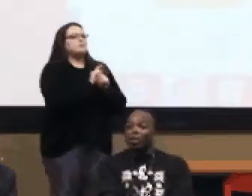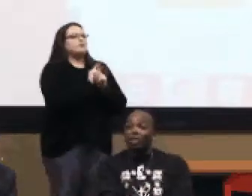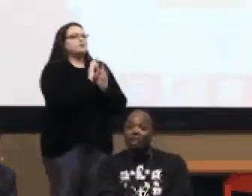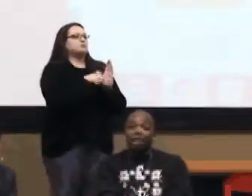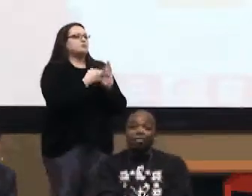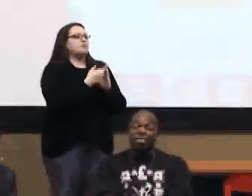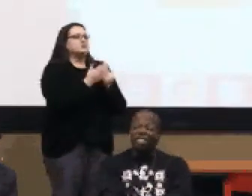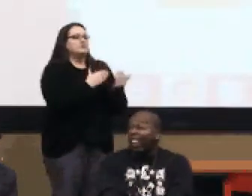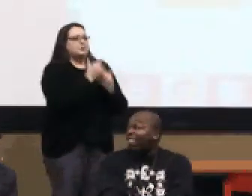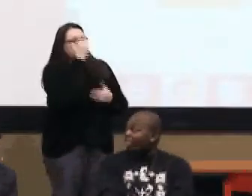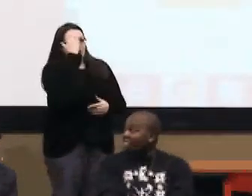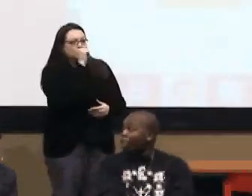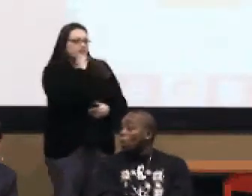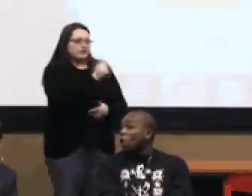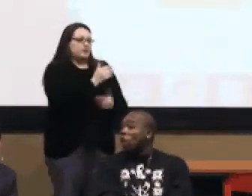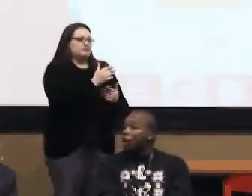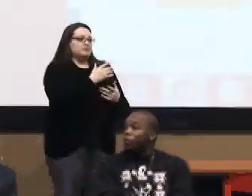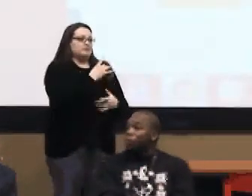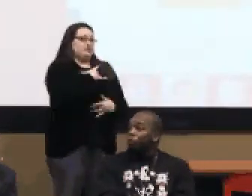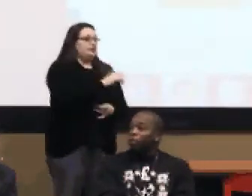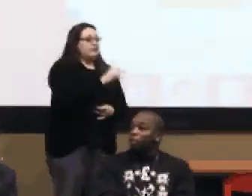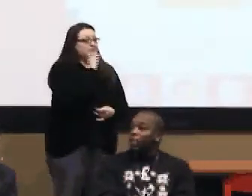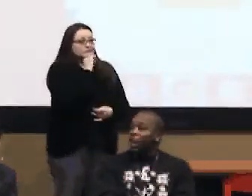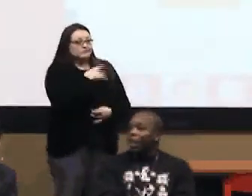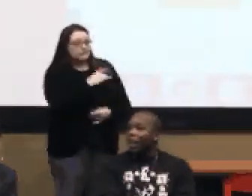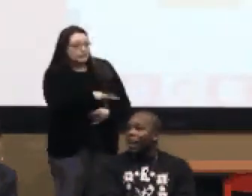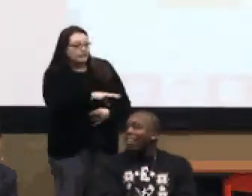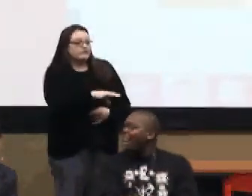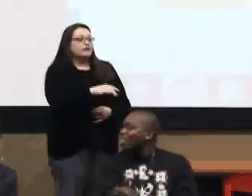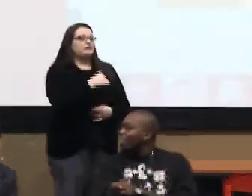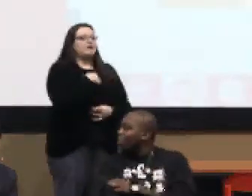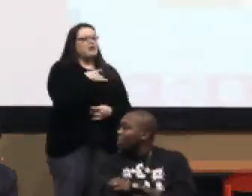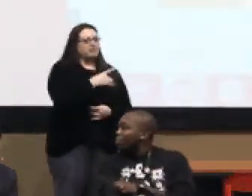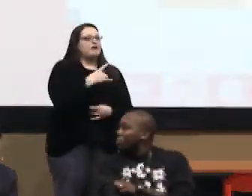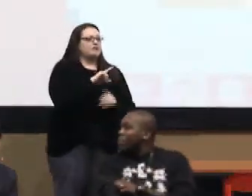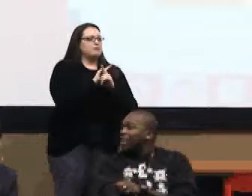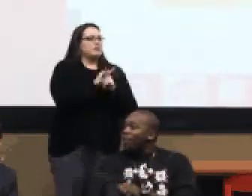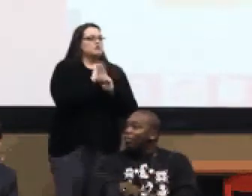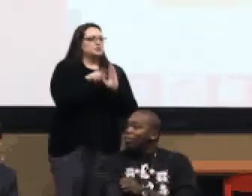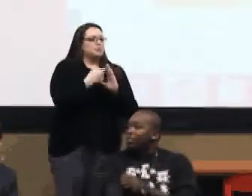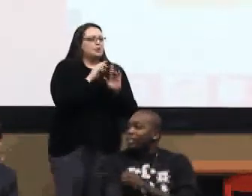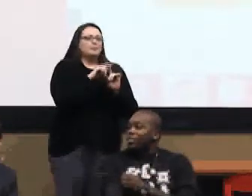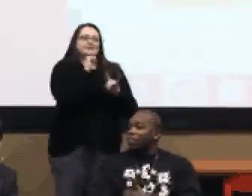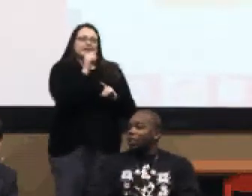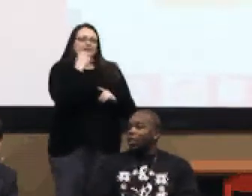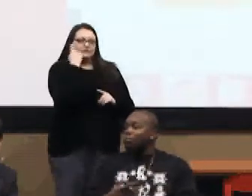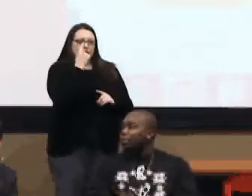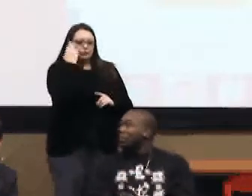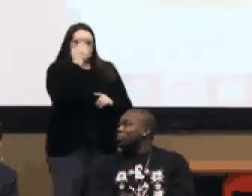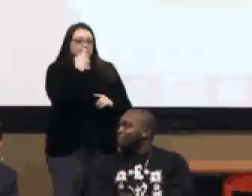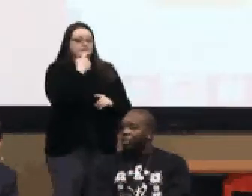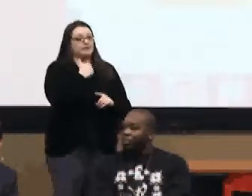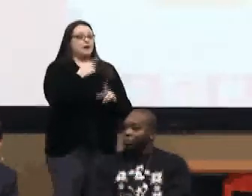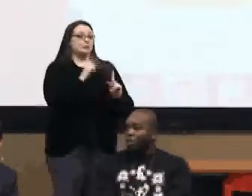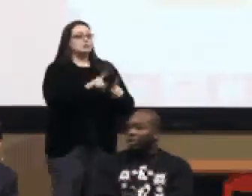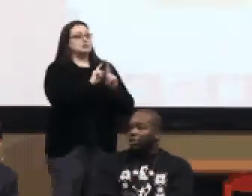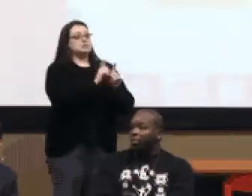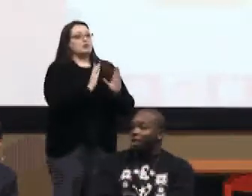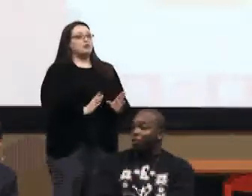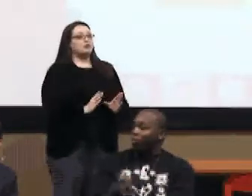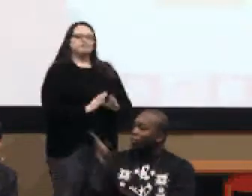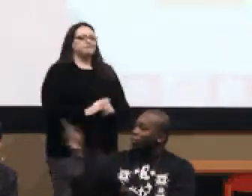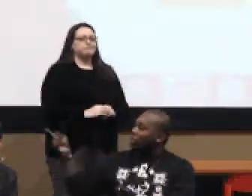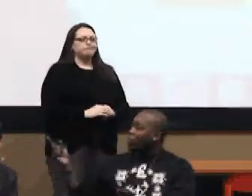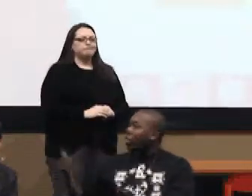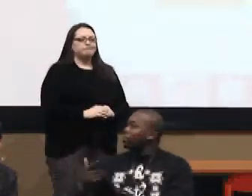you know it or not, whether you like it or not. I like it, but not for the reasons of saying I'm someone's mentor, because